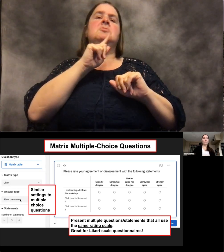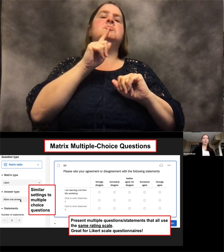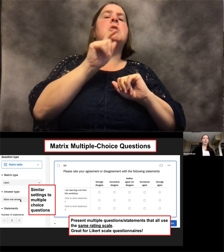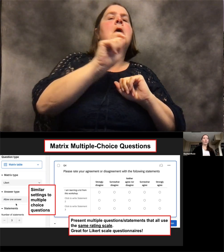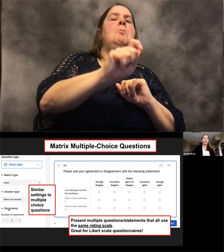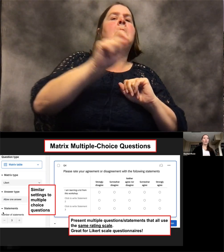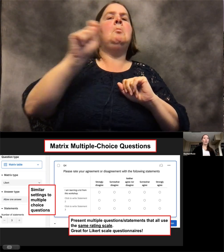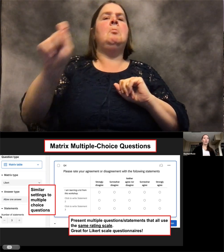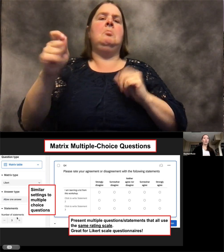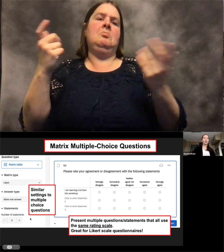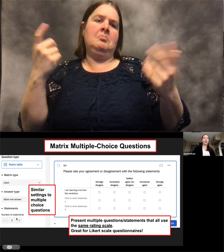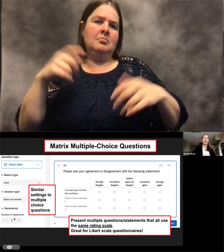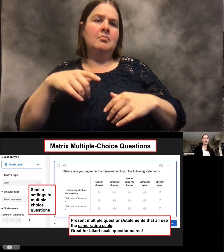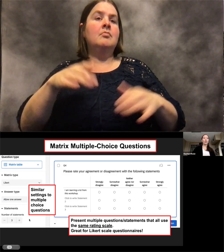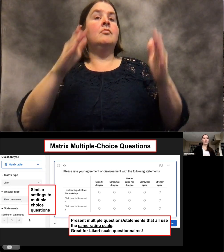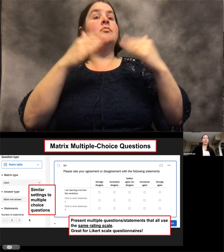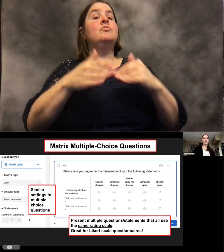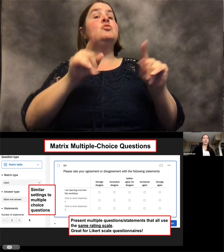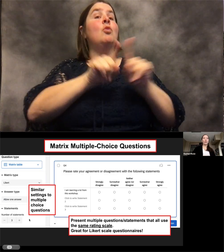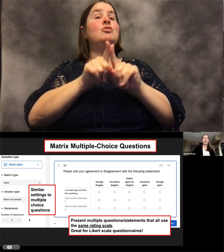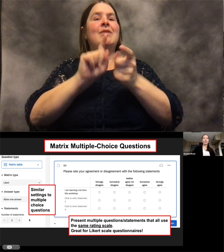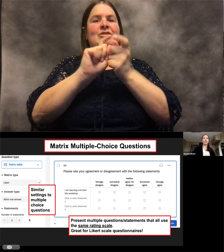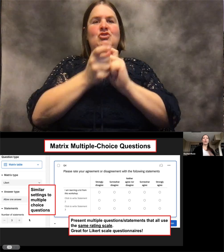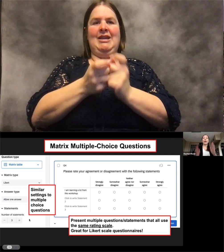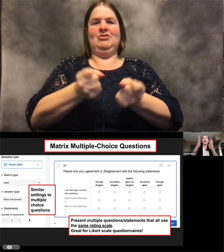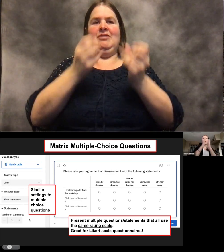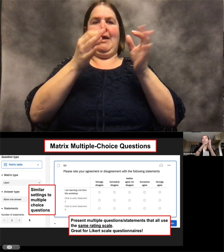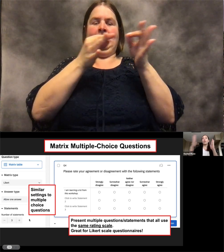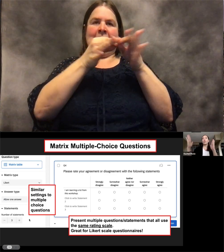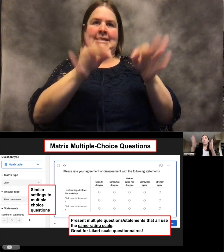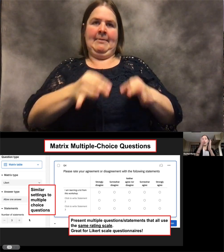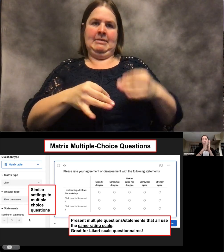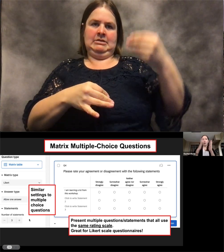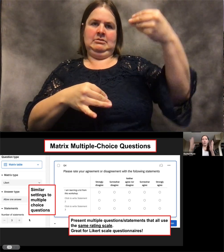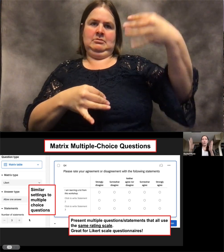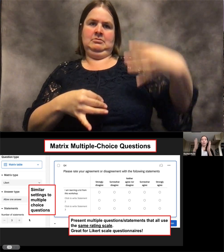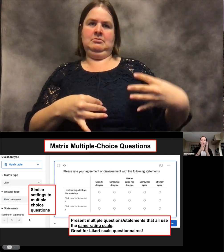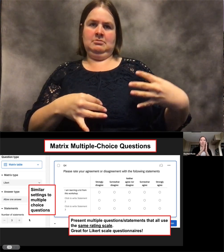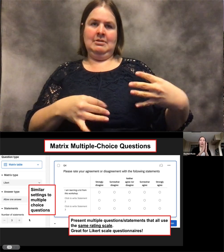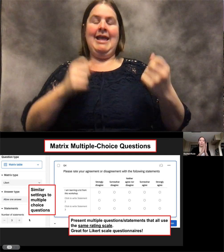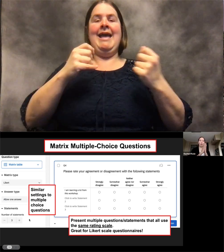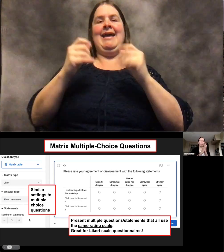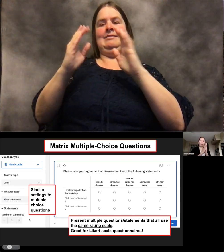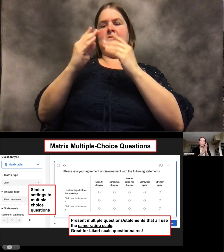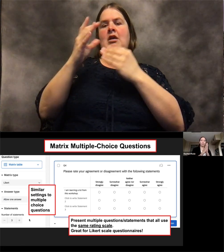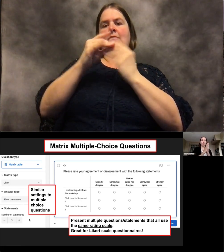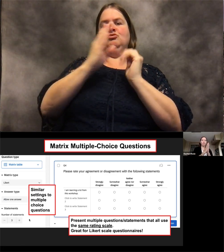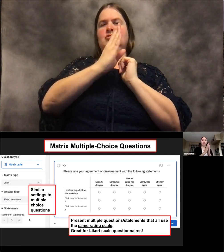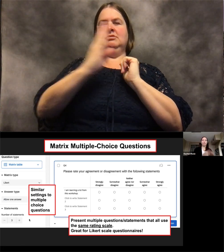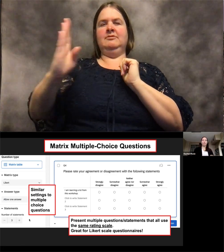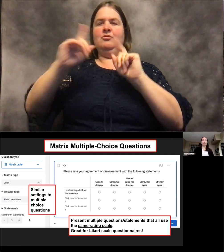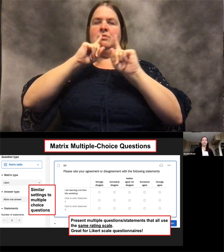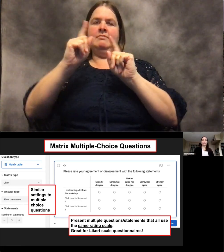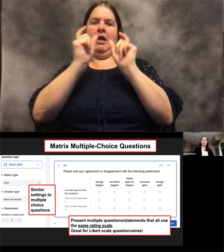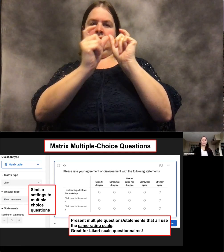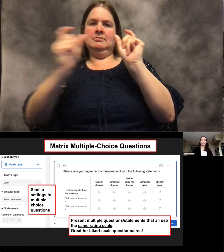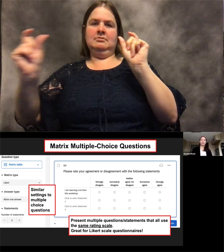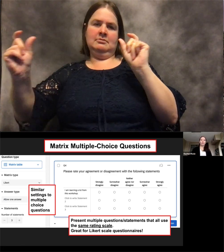answers. You can also change the number of statements and the number of response options.